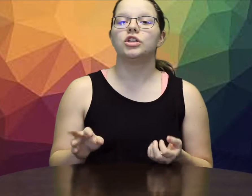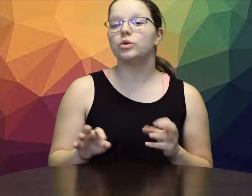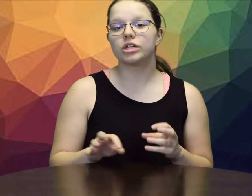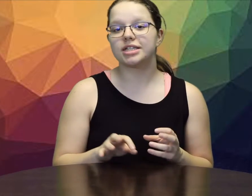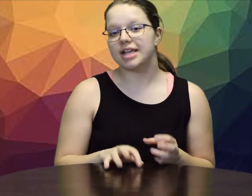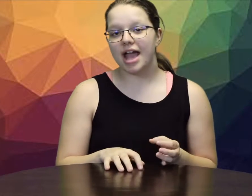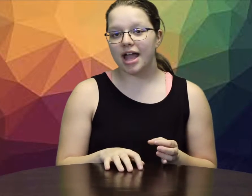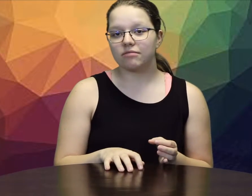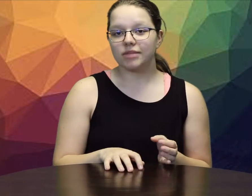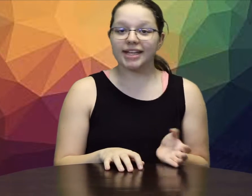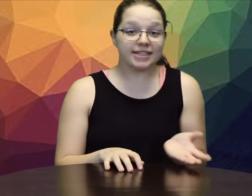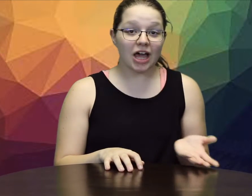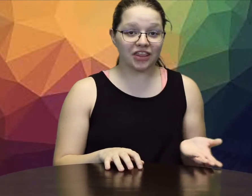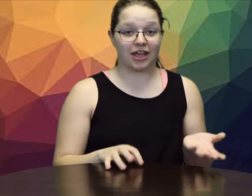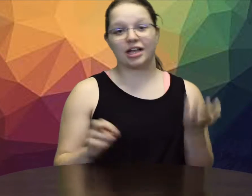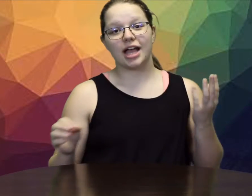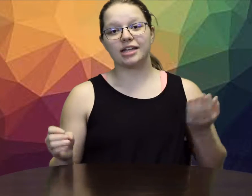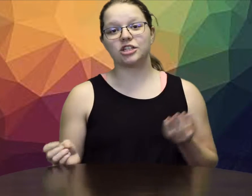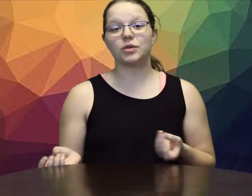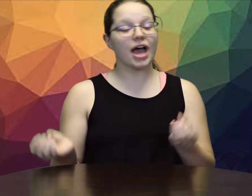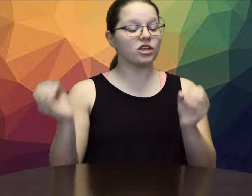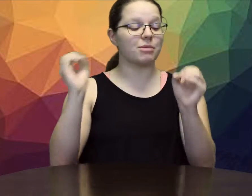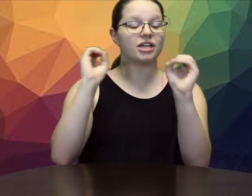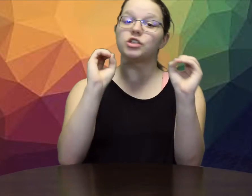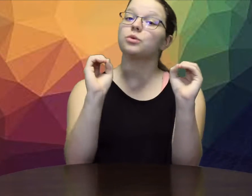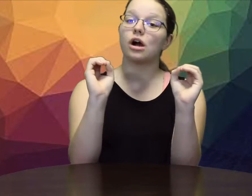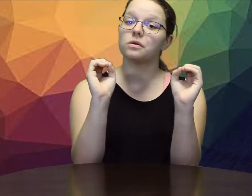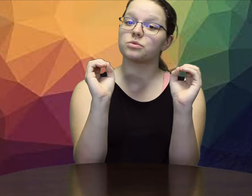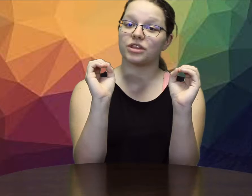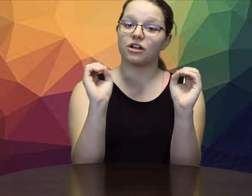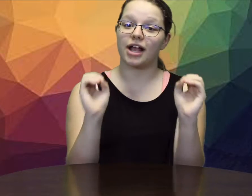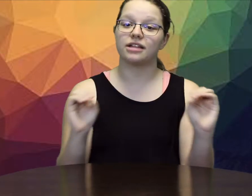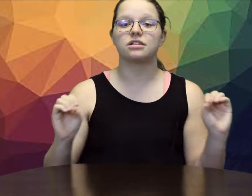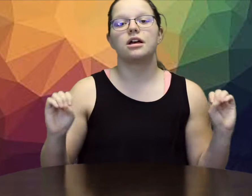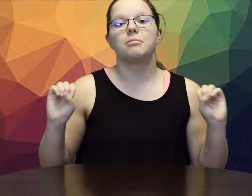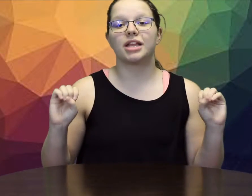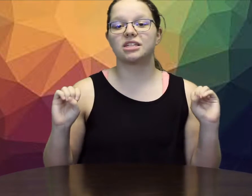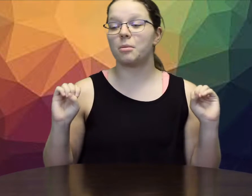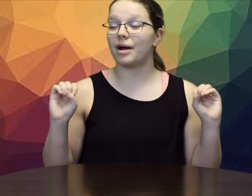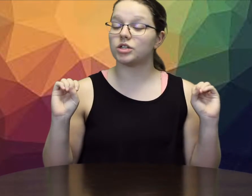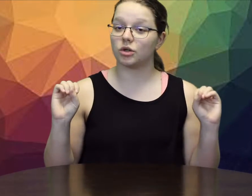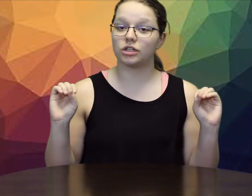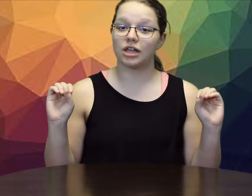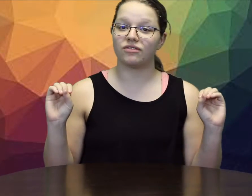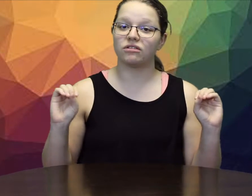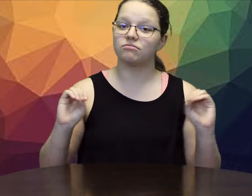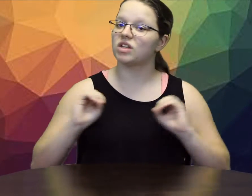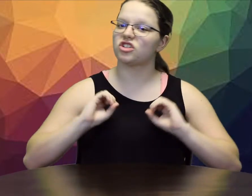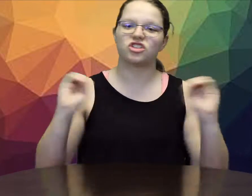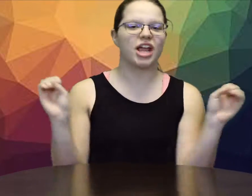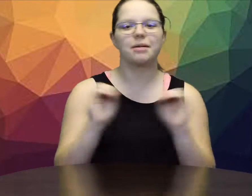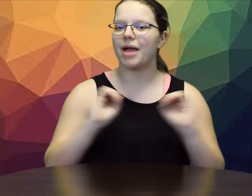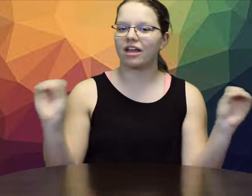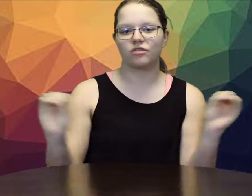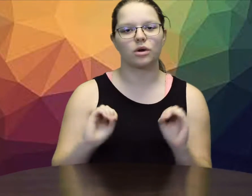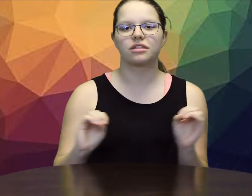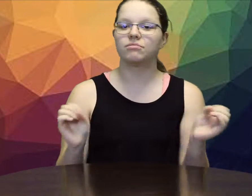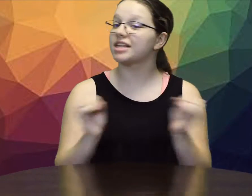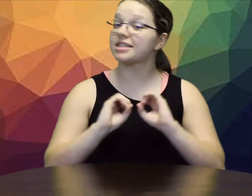you could say it's nothing. And to do that, you make two O's with your hands, place them about shoulder level, and just shake them back and forth. It's